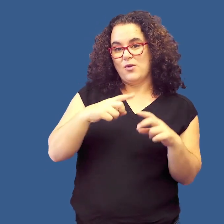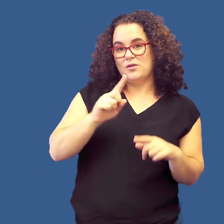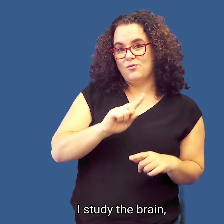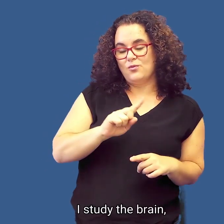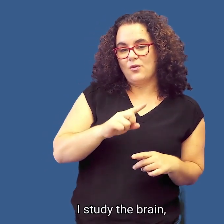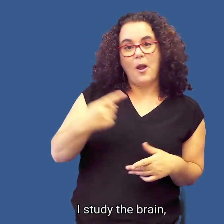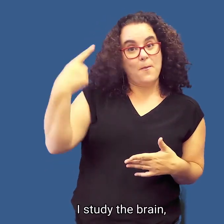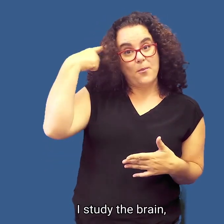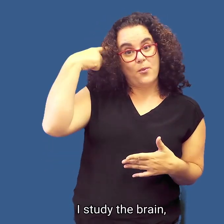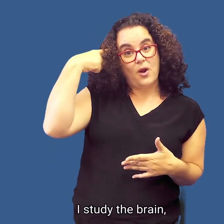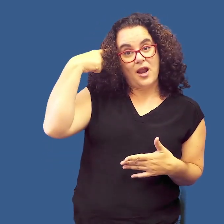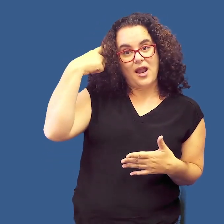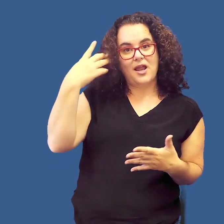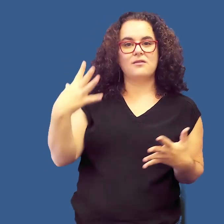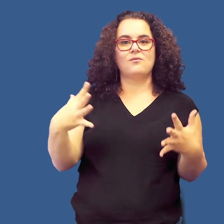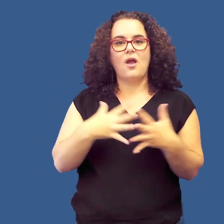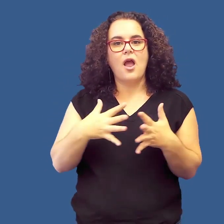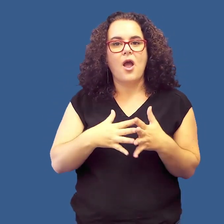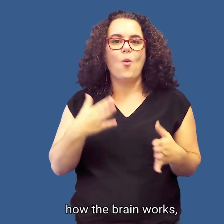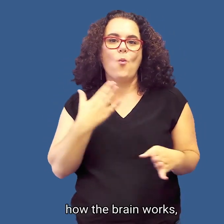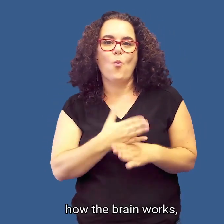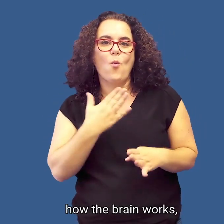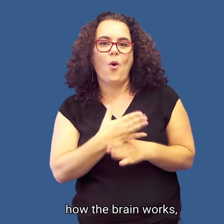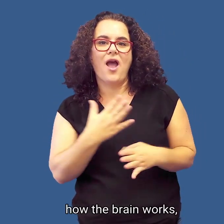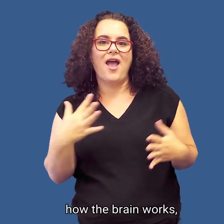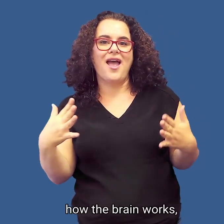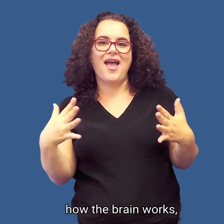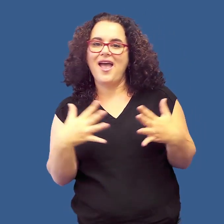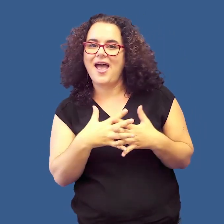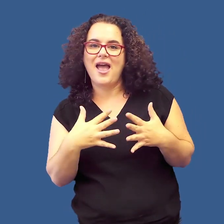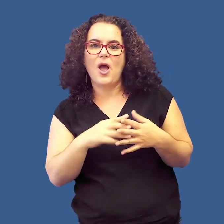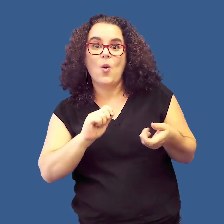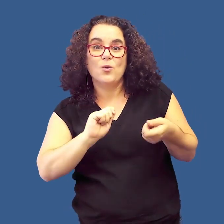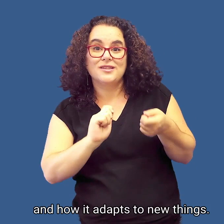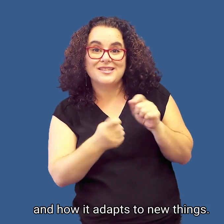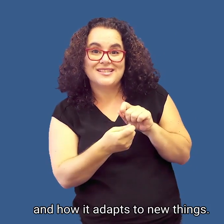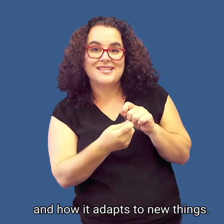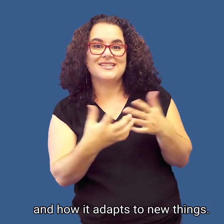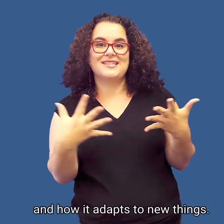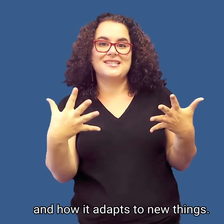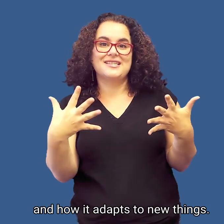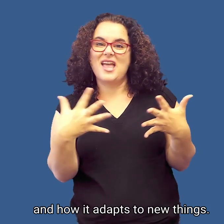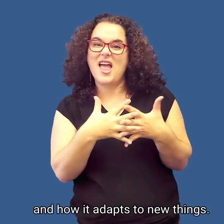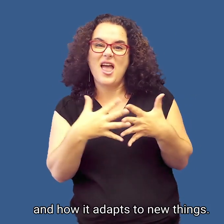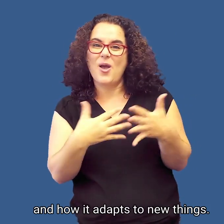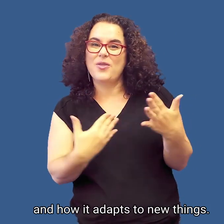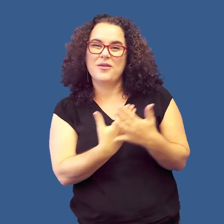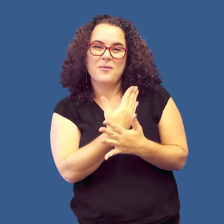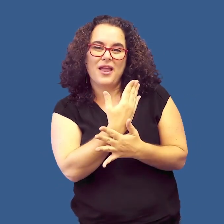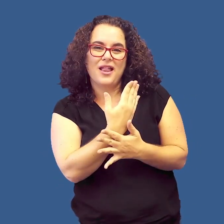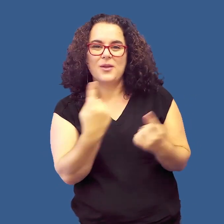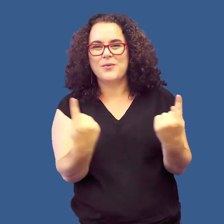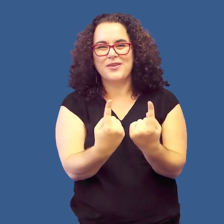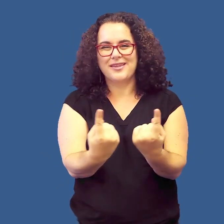I study the brain, how the brain works, and how it adapts to new things.